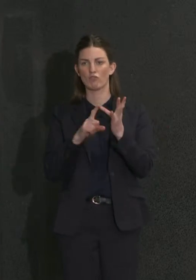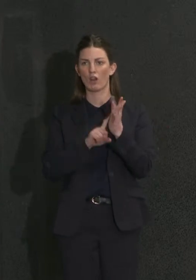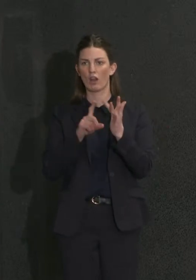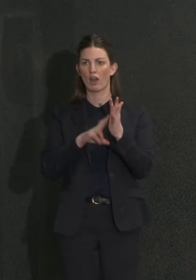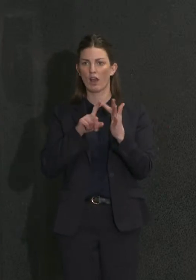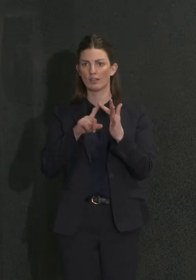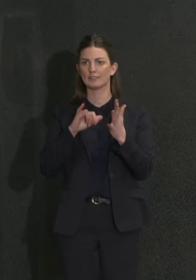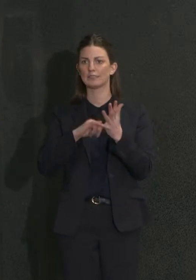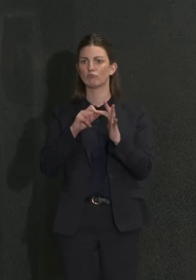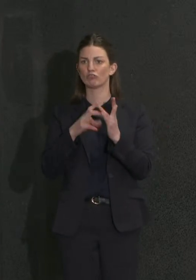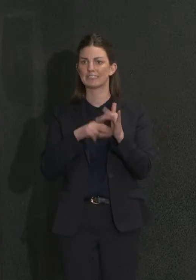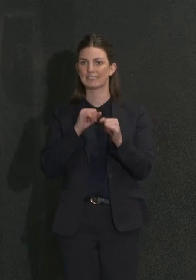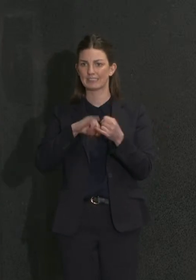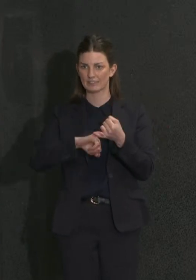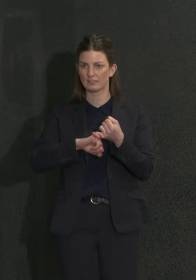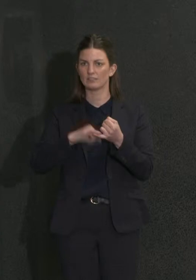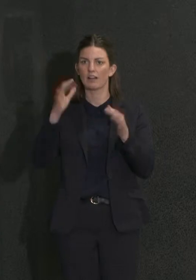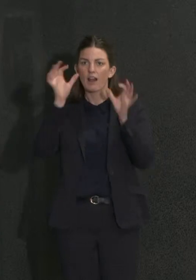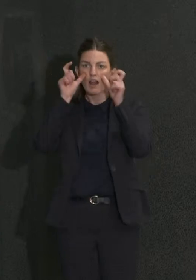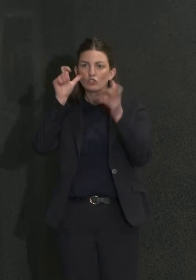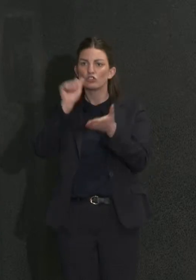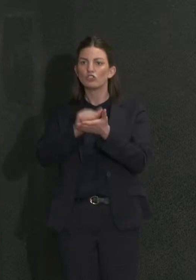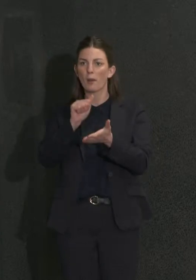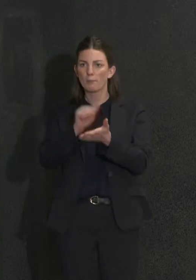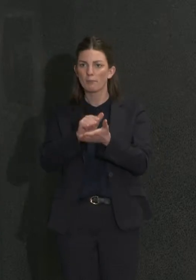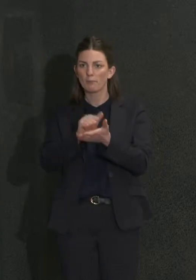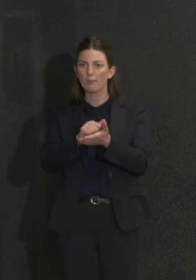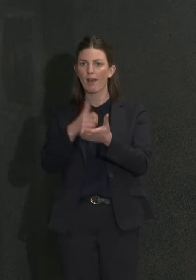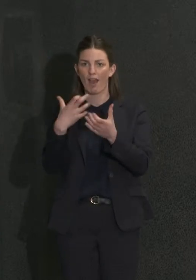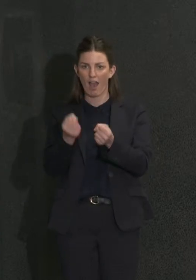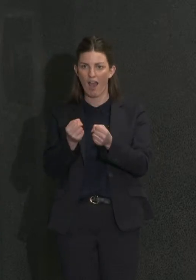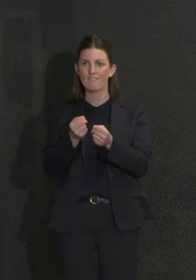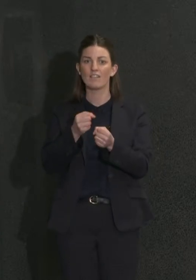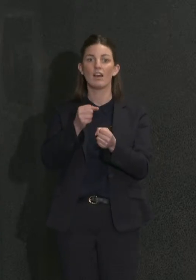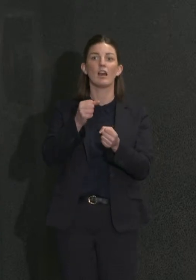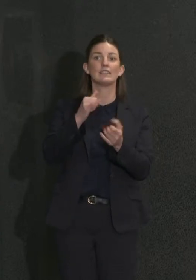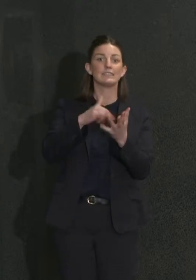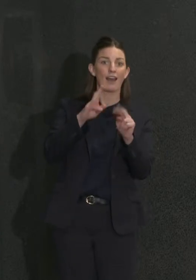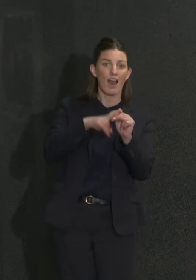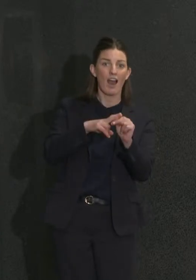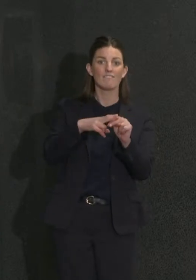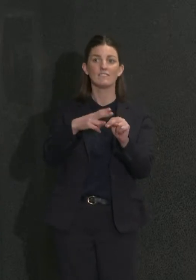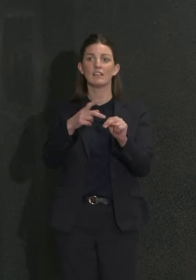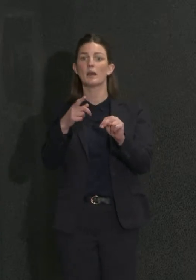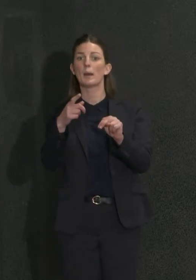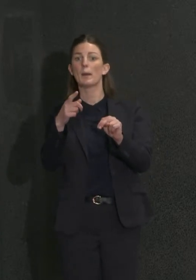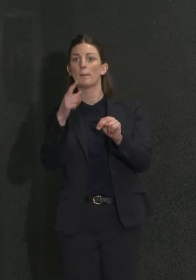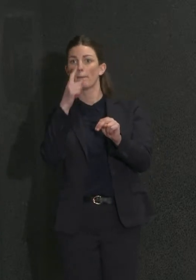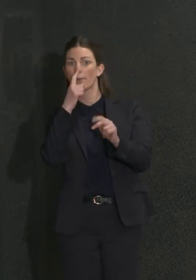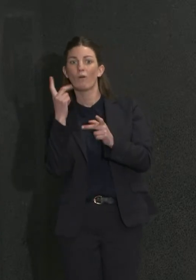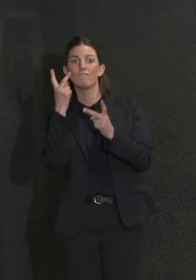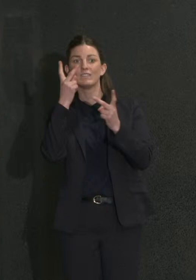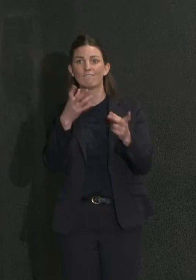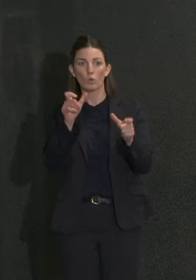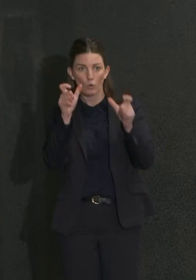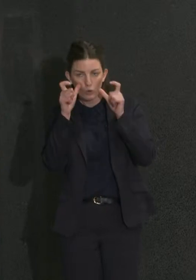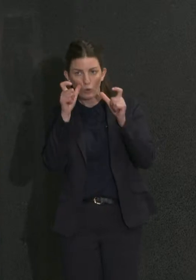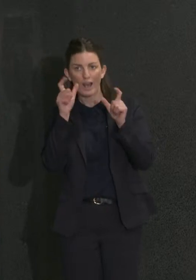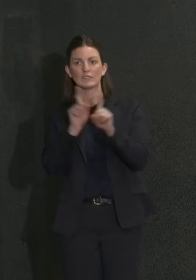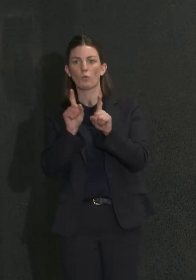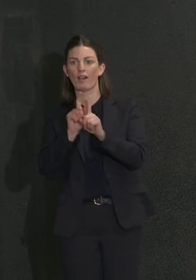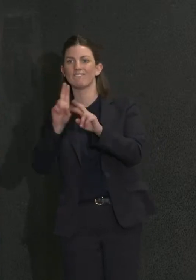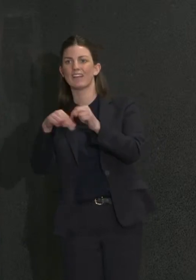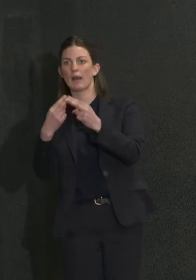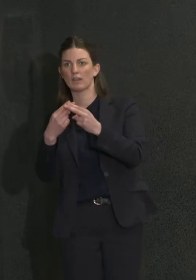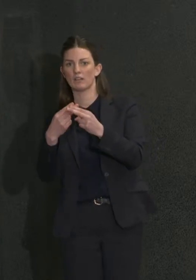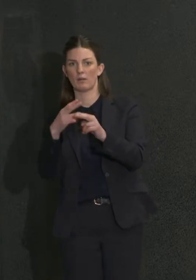1 staff member, 1 customer and 2 further household members. That's a total of 5 in total for Hobsons Bay